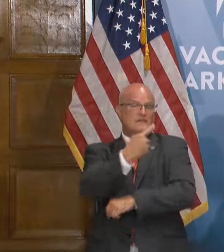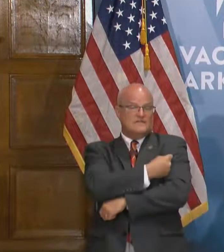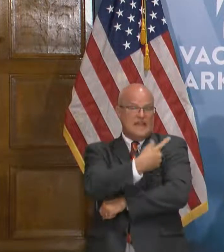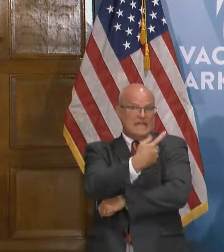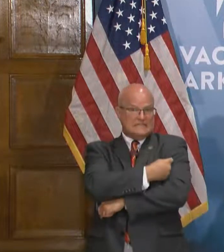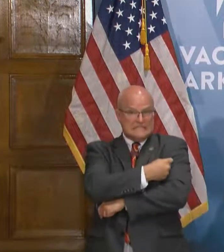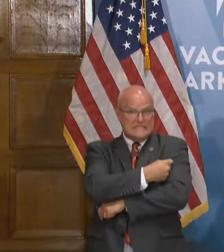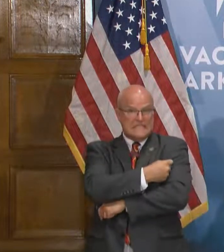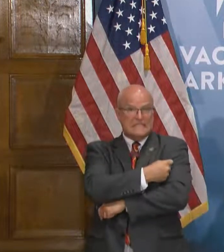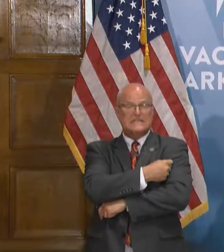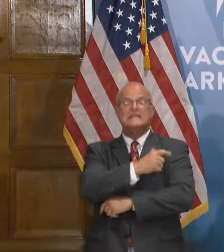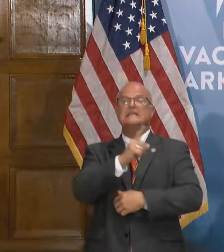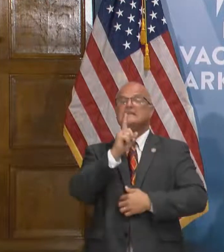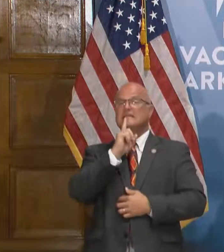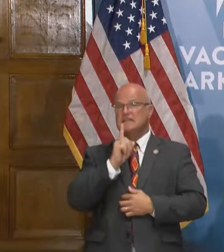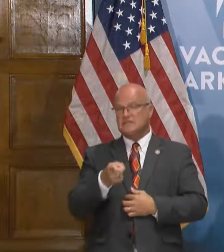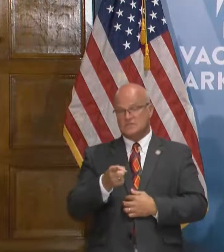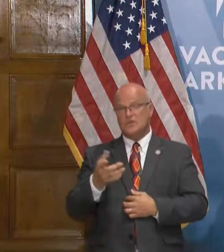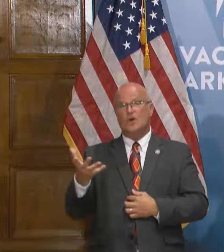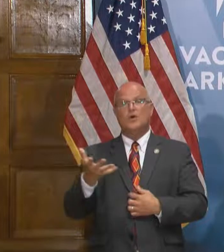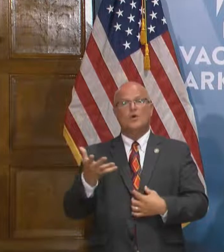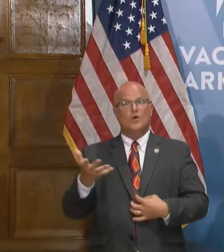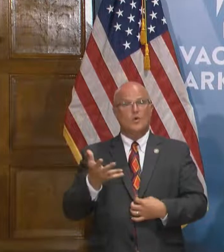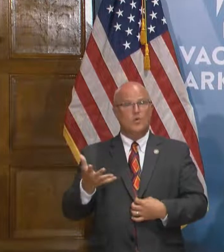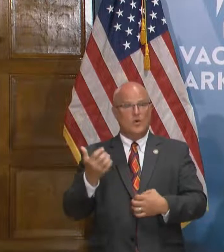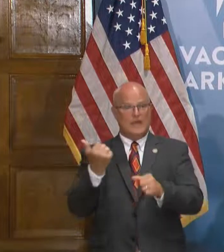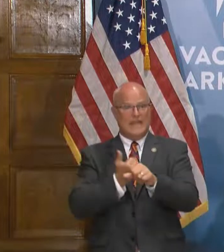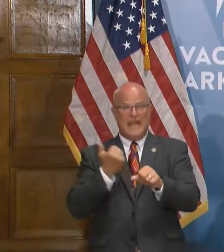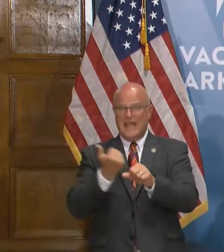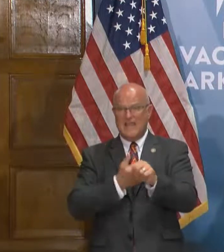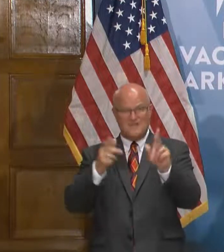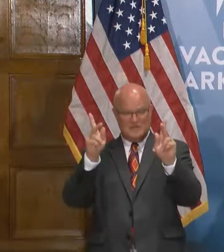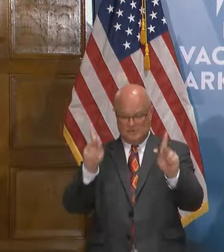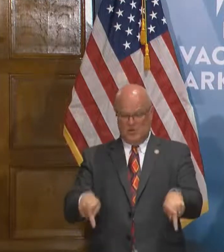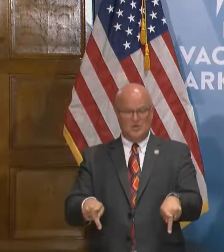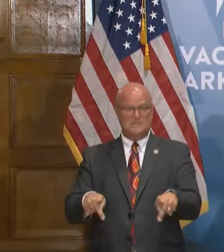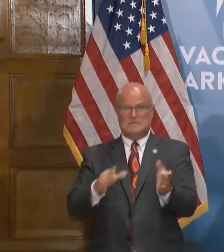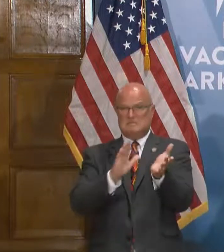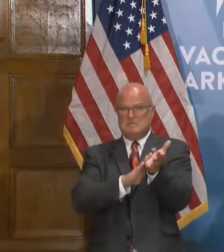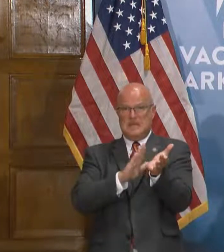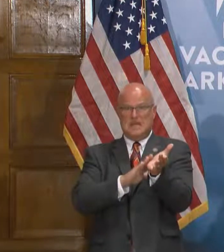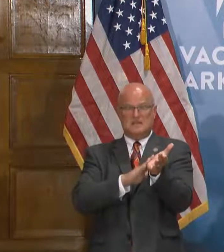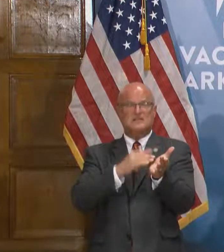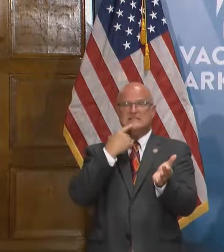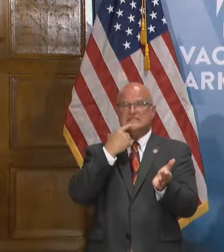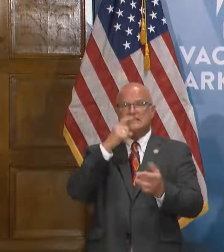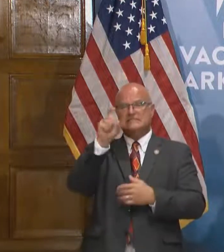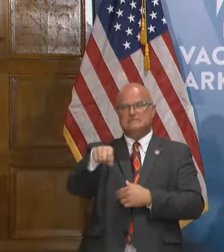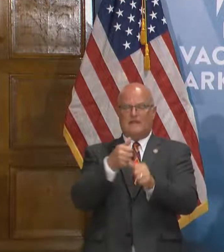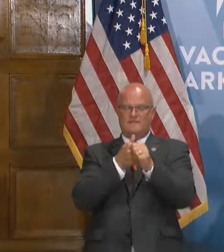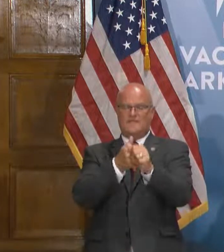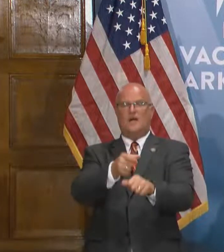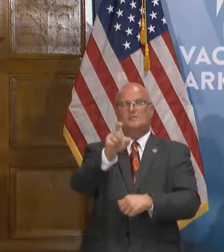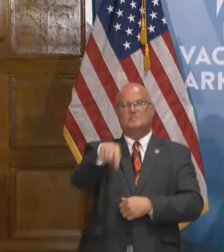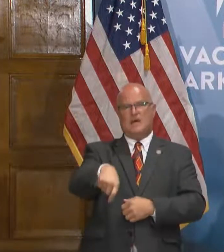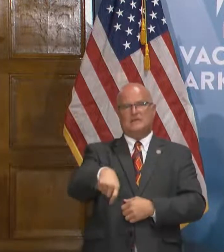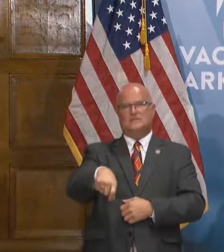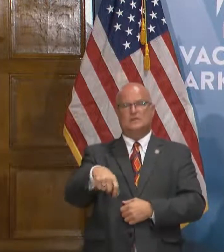Vaccines are what every medical profession says we need to follow.